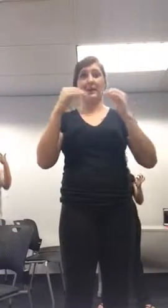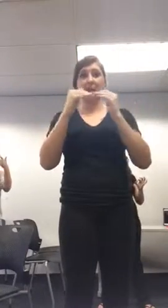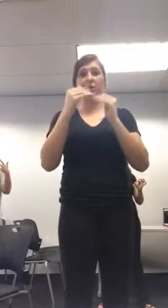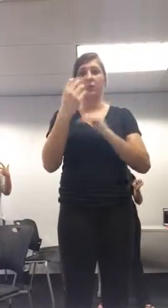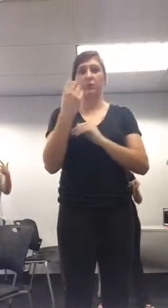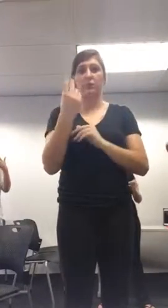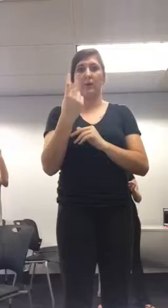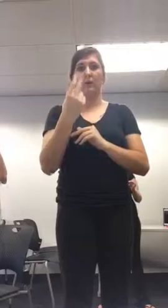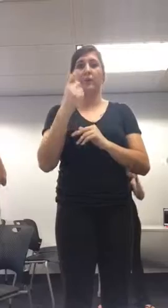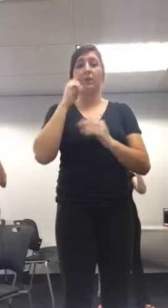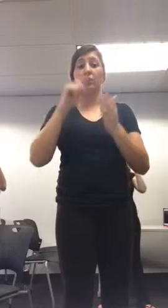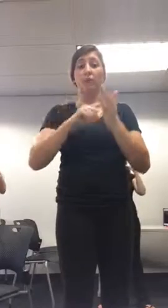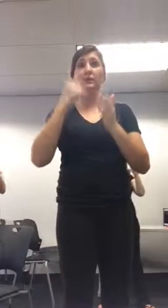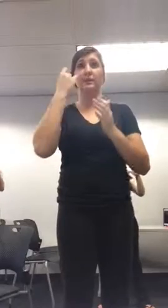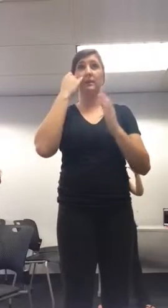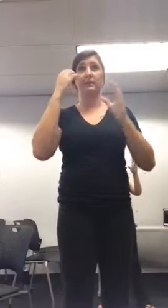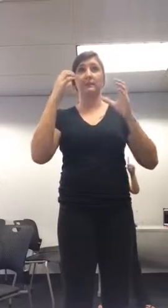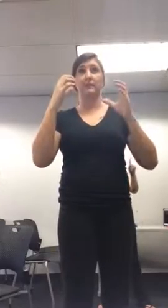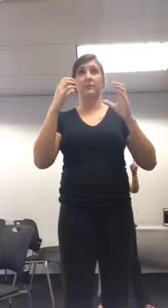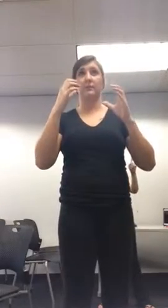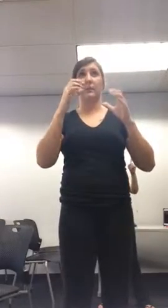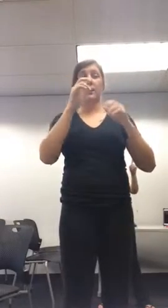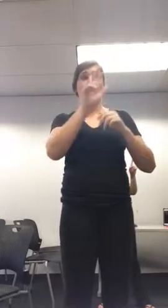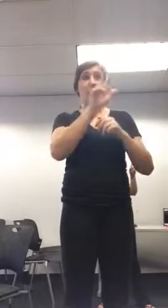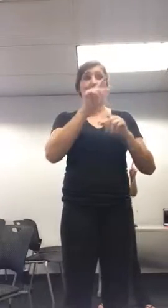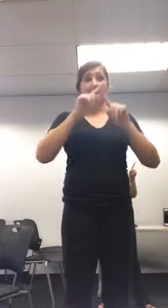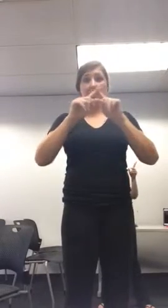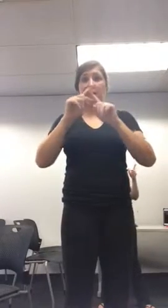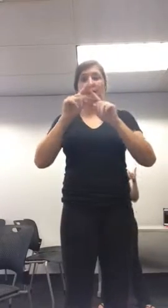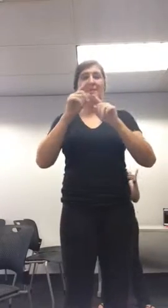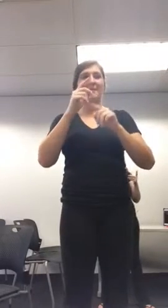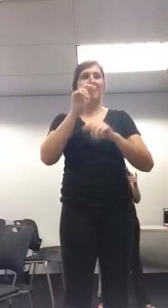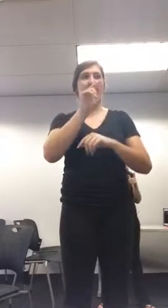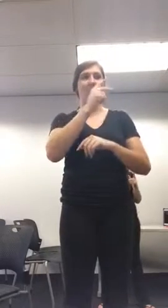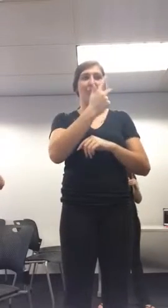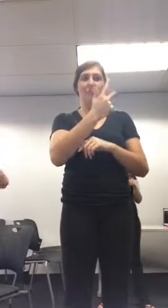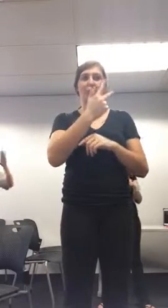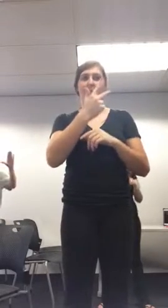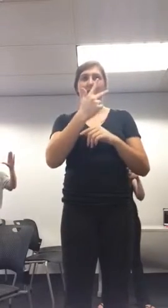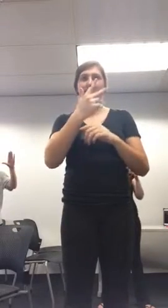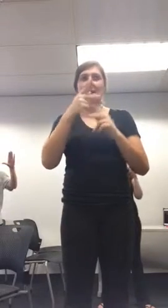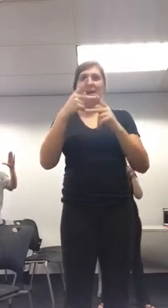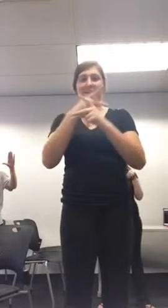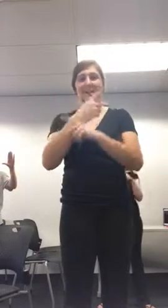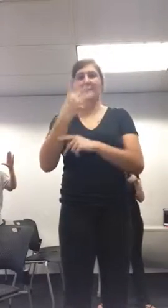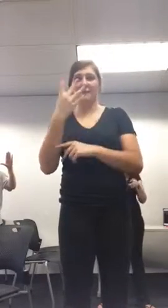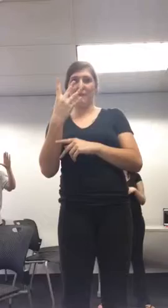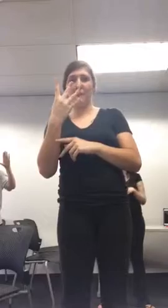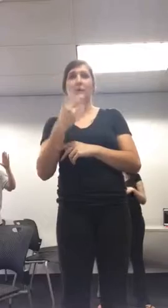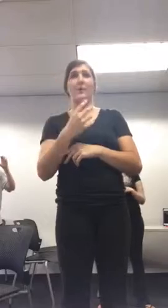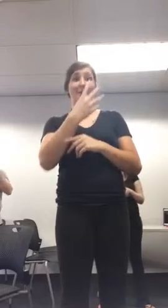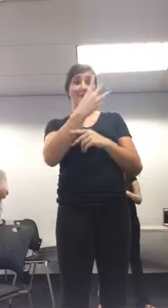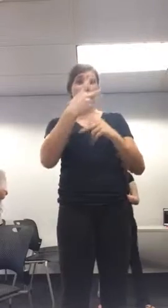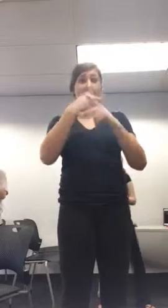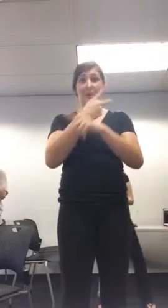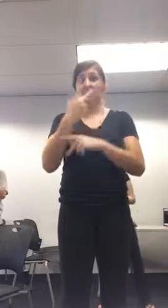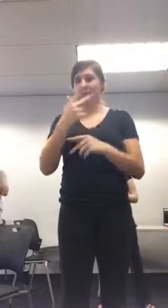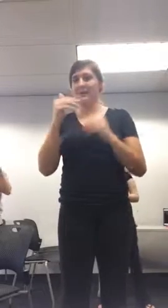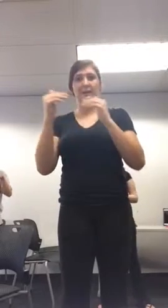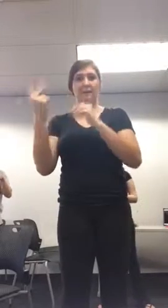3. 4 times 3 is the same as 3 times 4. That's 12. The next visual gives an alternate